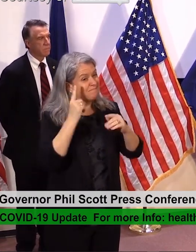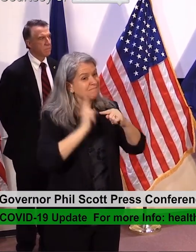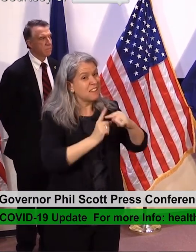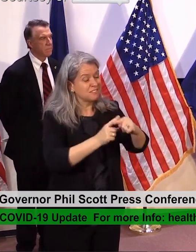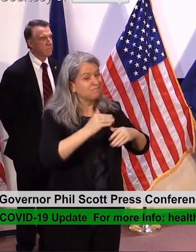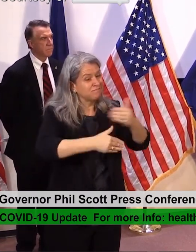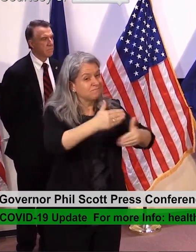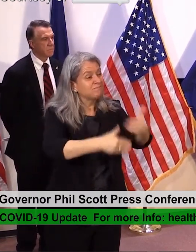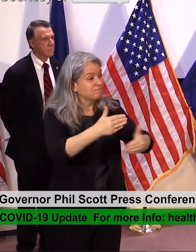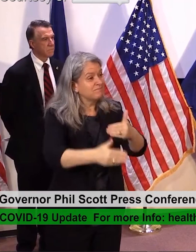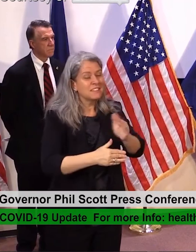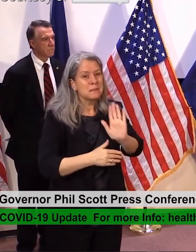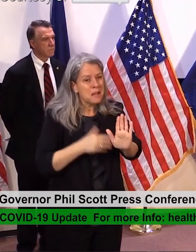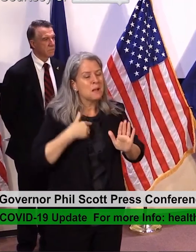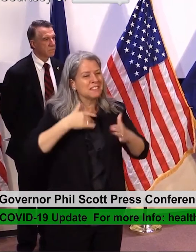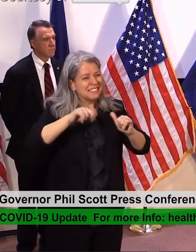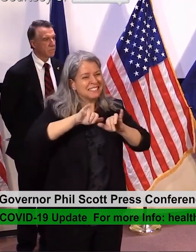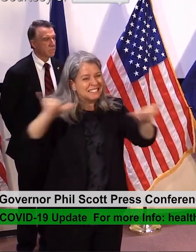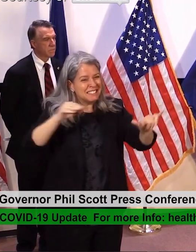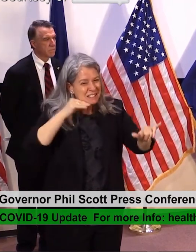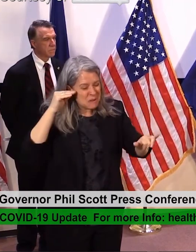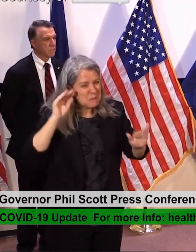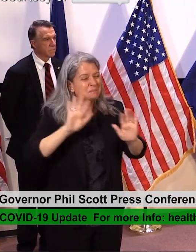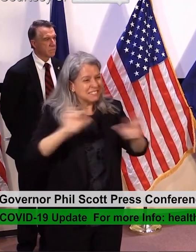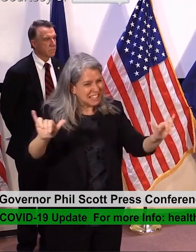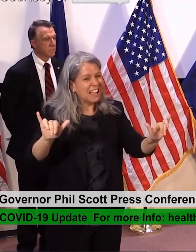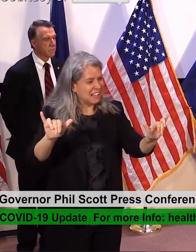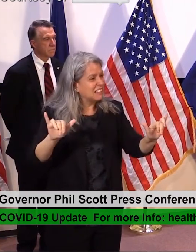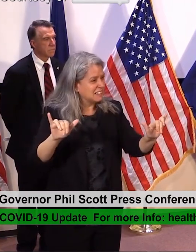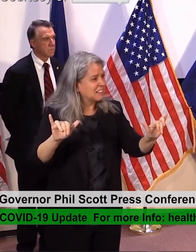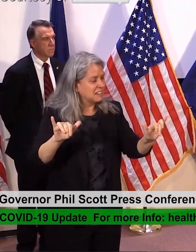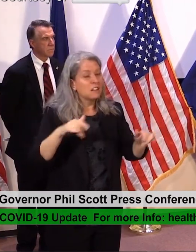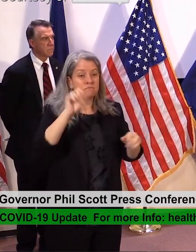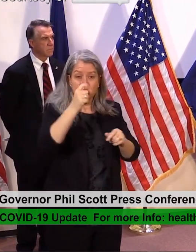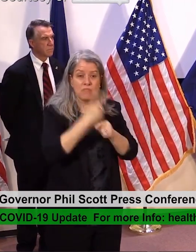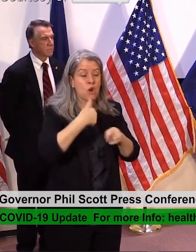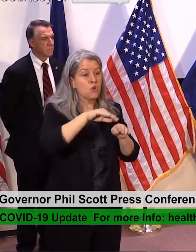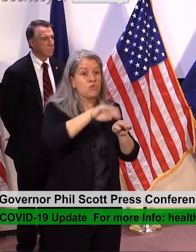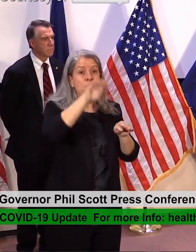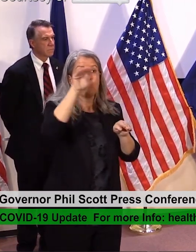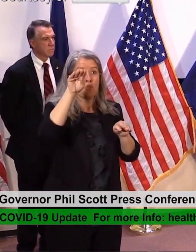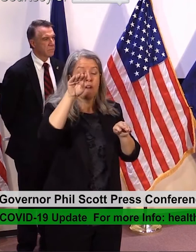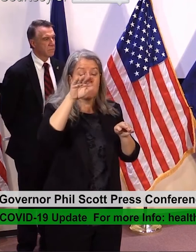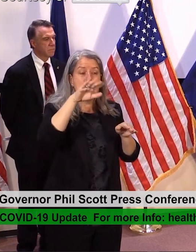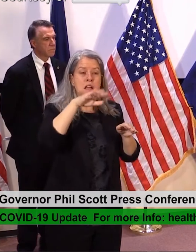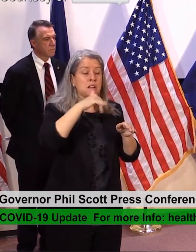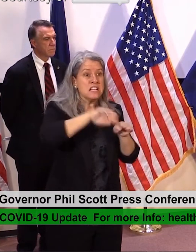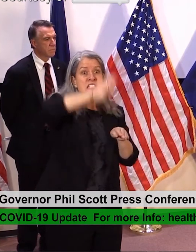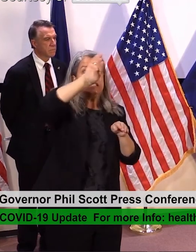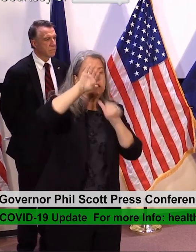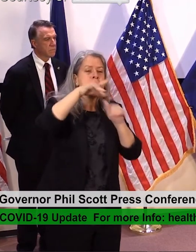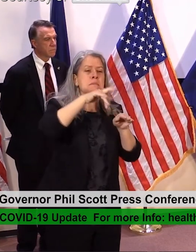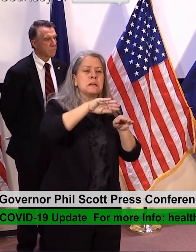still must keep up this good work for a little while longer, even as we see the curve of illness in Vermont potentially